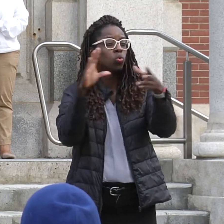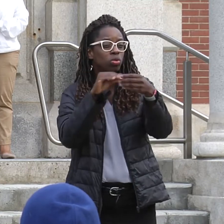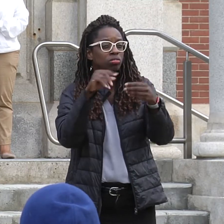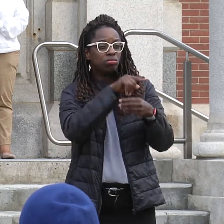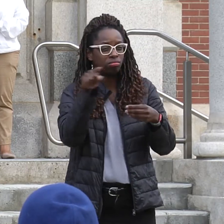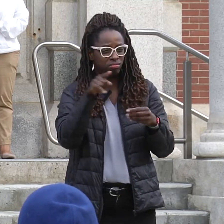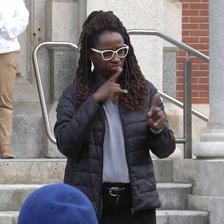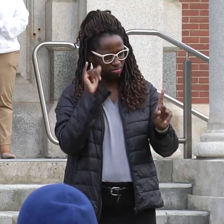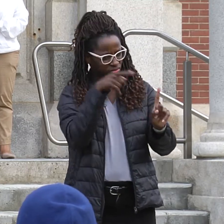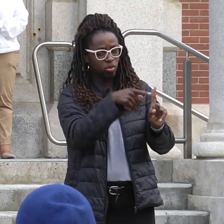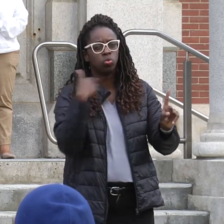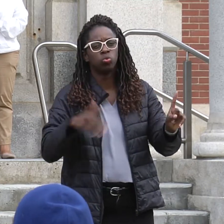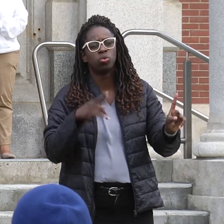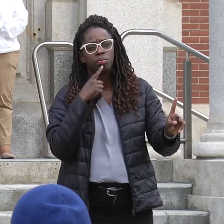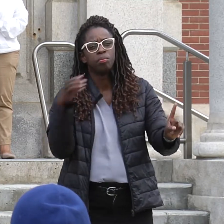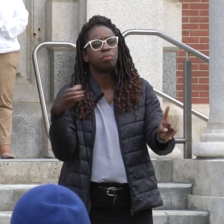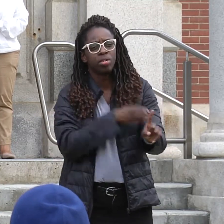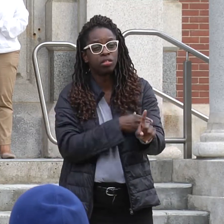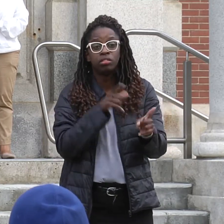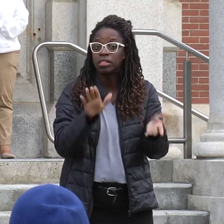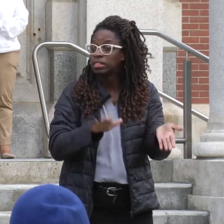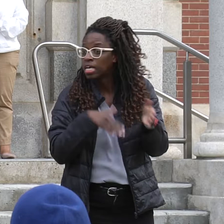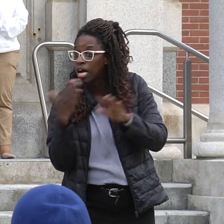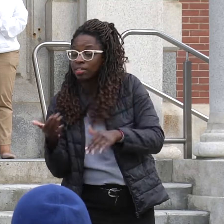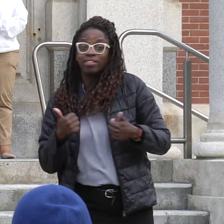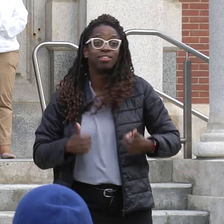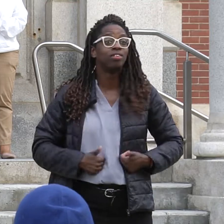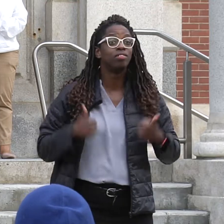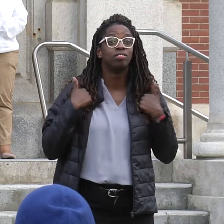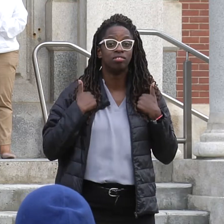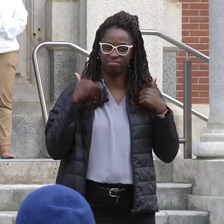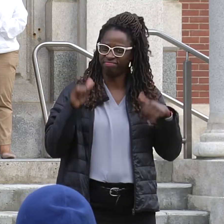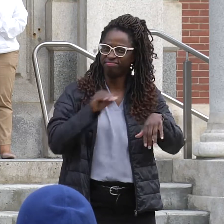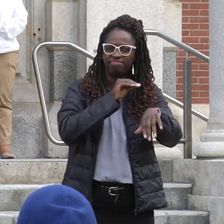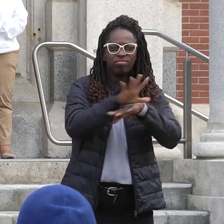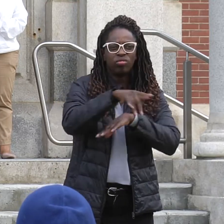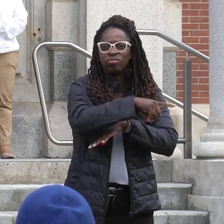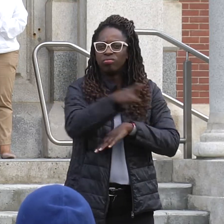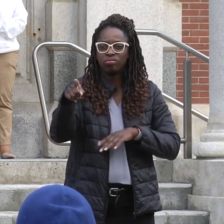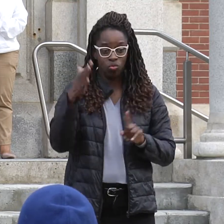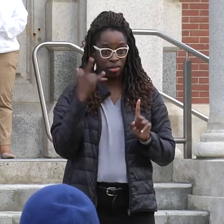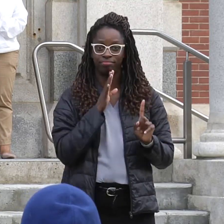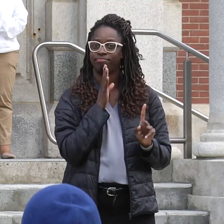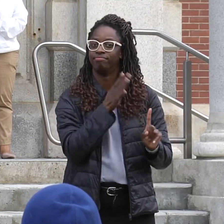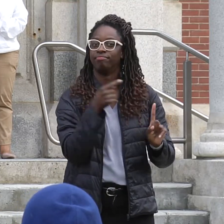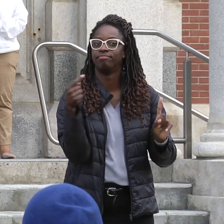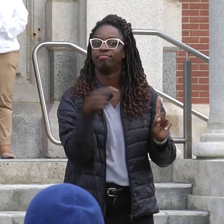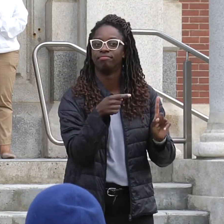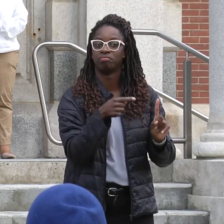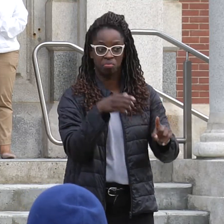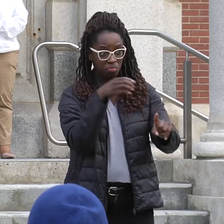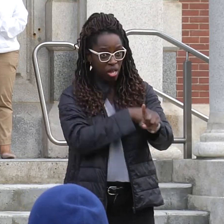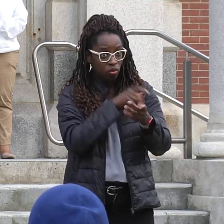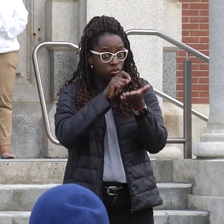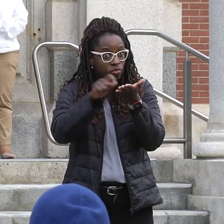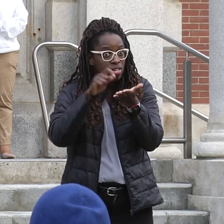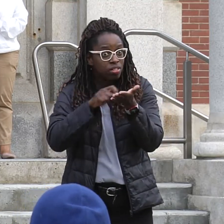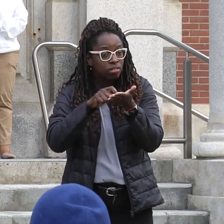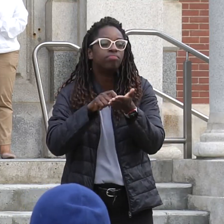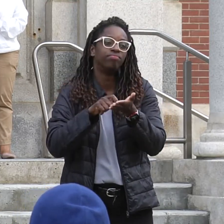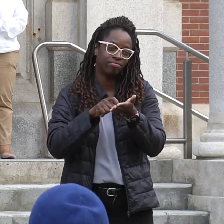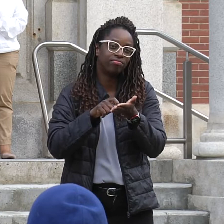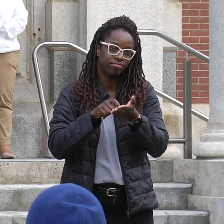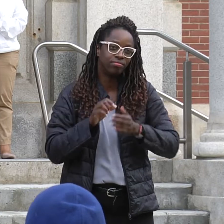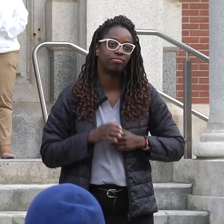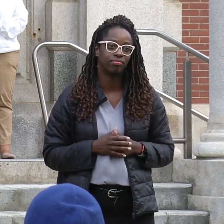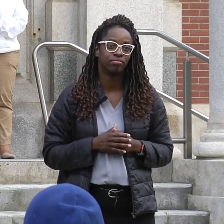in fact, in the power of the tongue. I'll even go on to say that there's power in the written and spoken word, which is why I move my